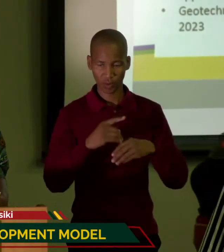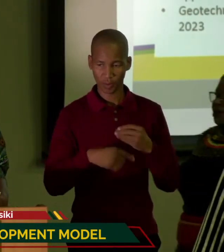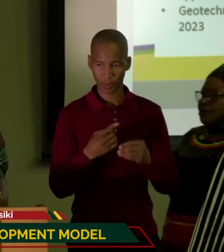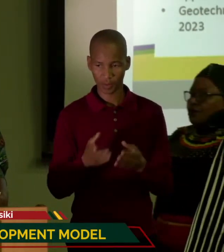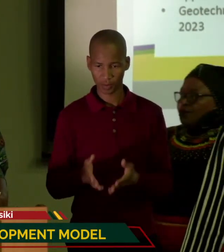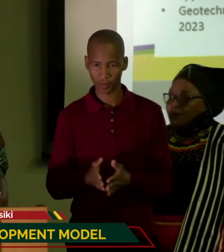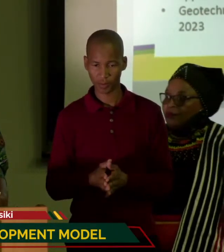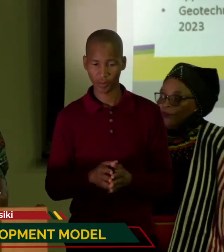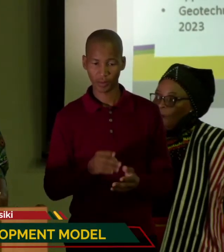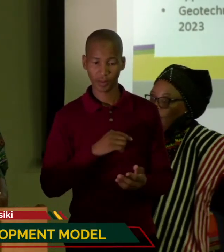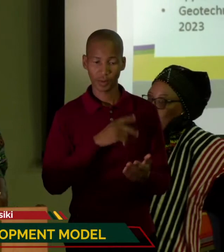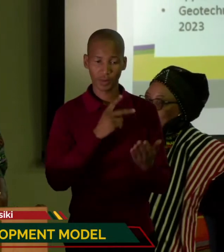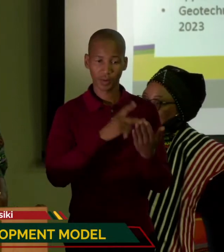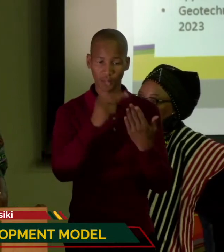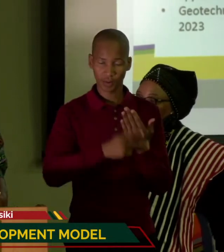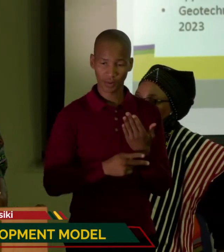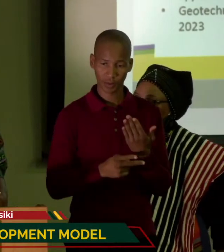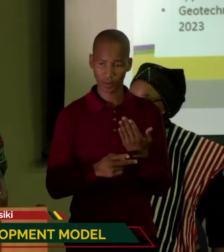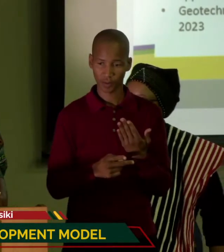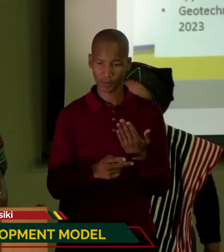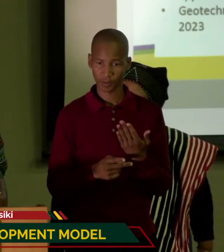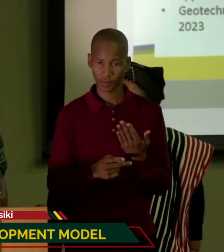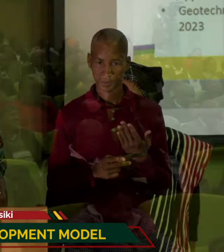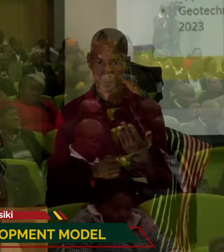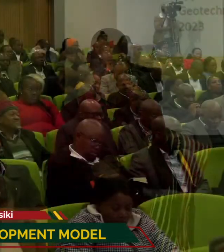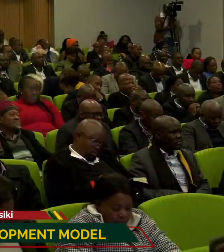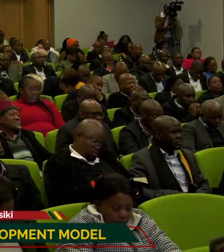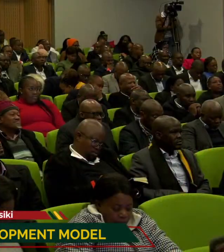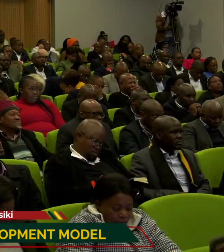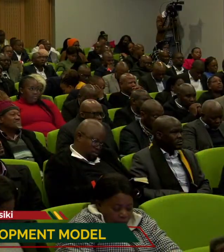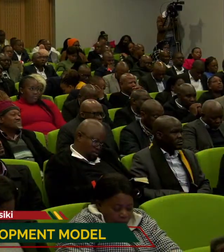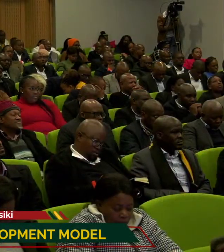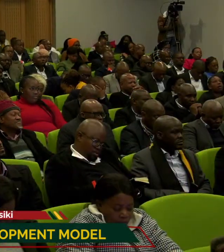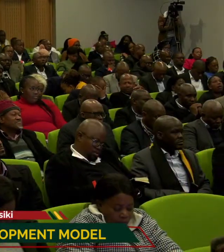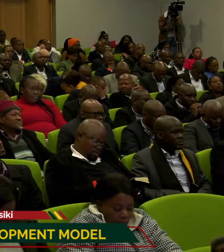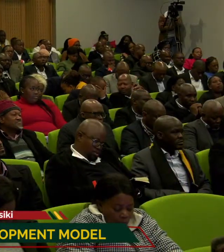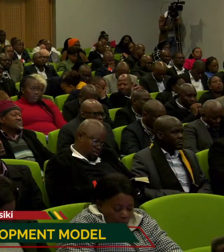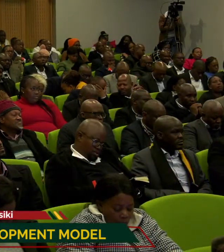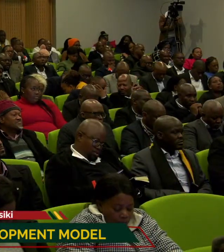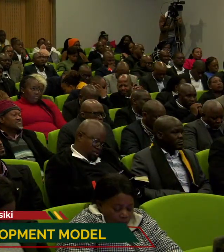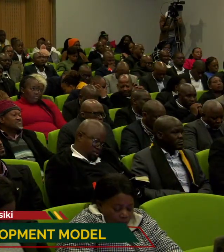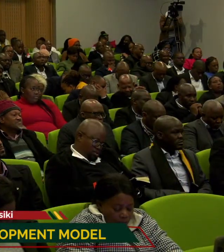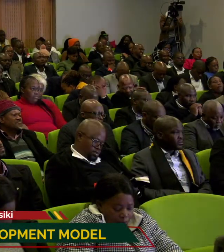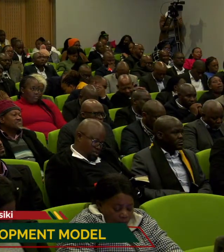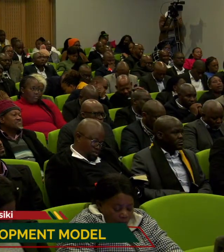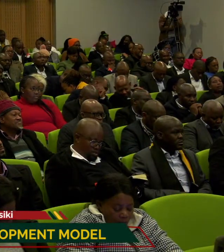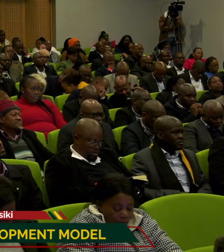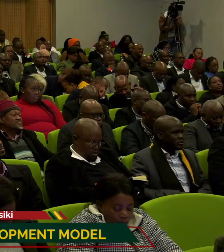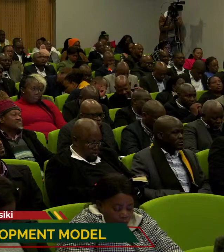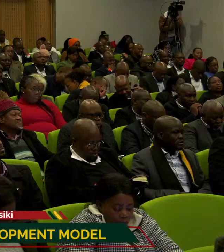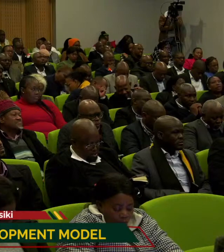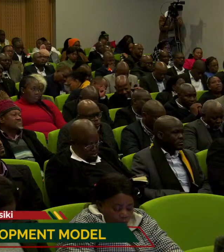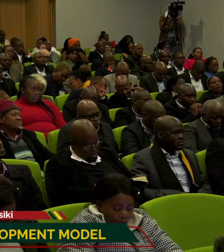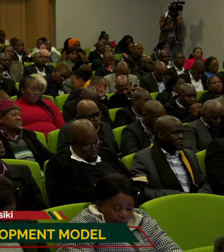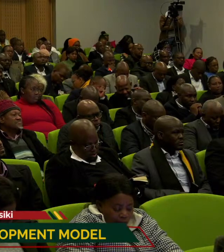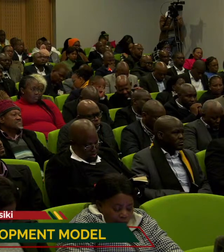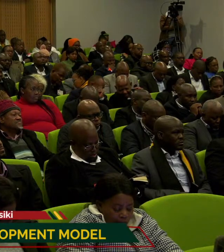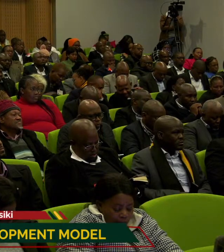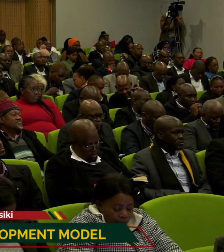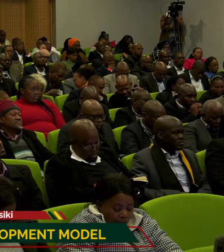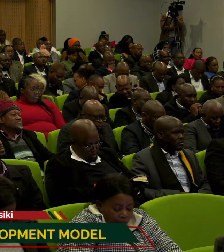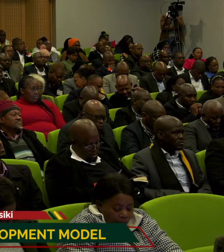The project is on a design stage. Progress, overall project on the